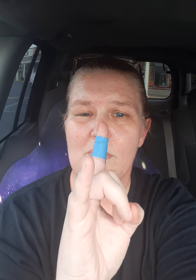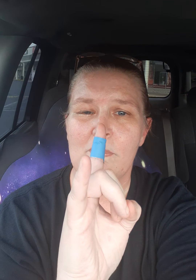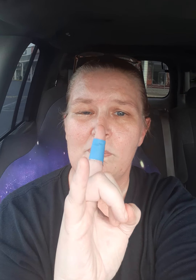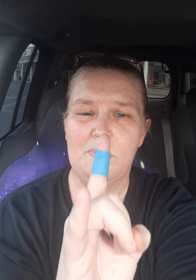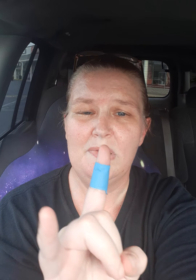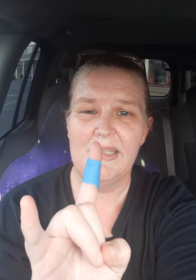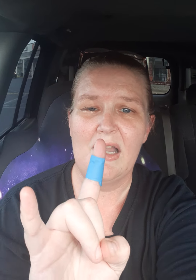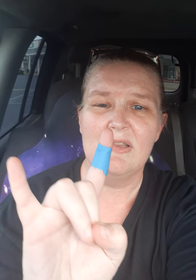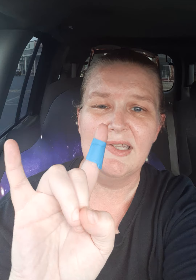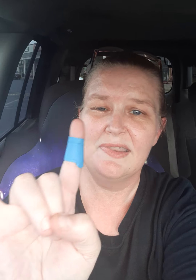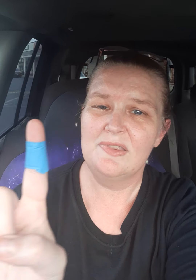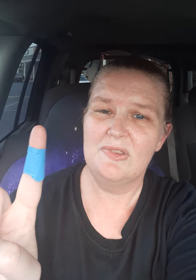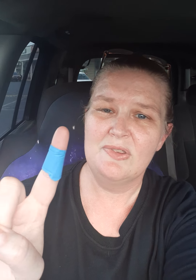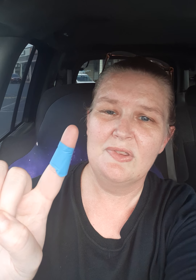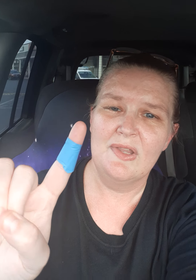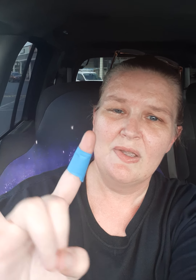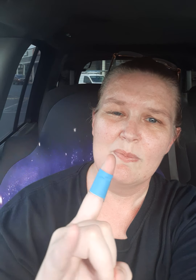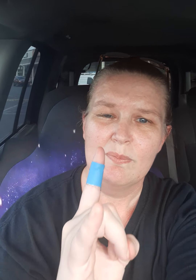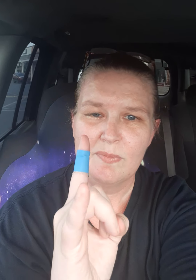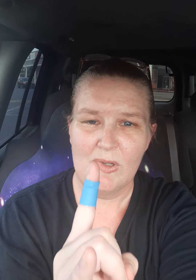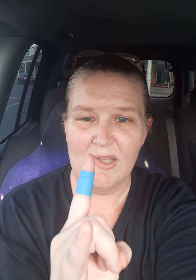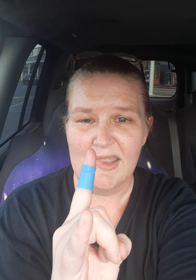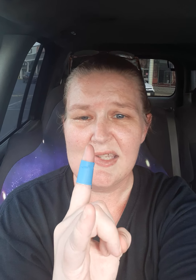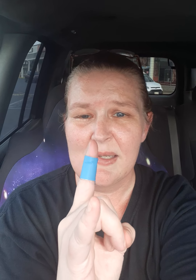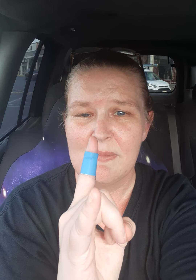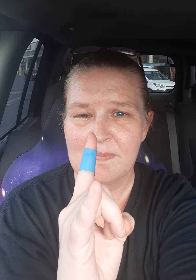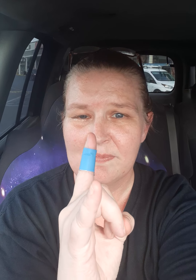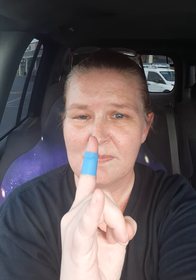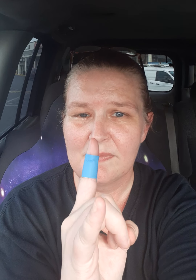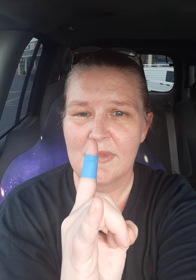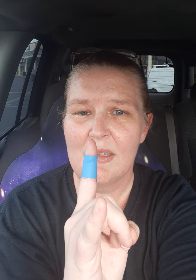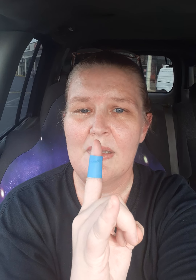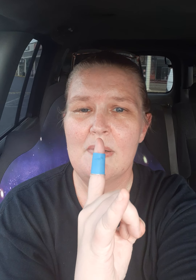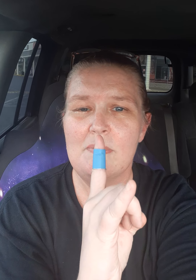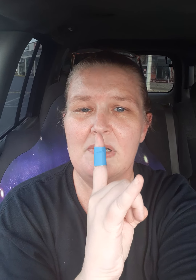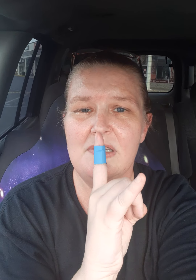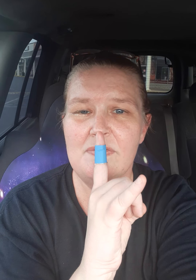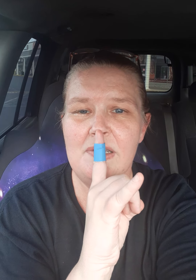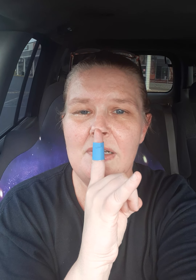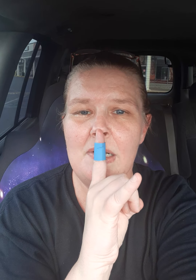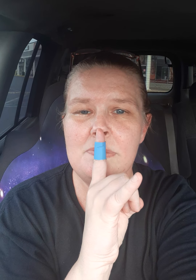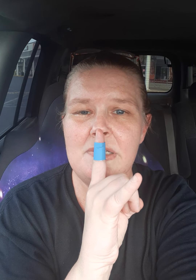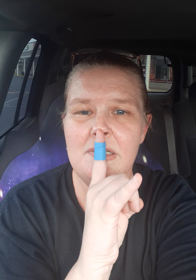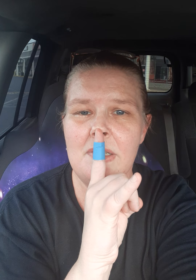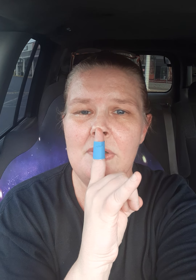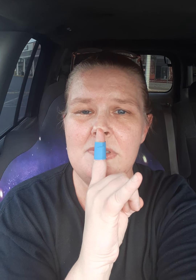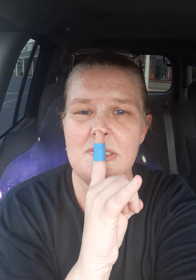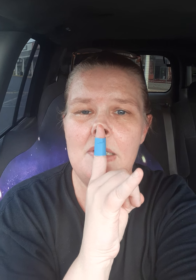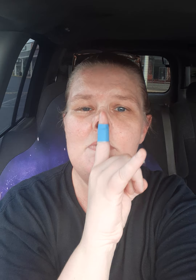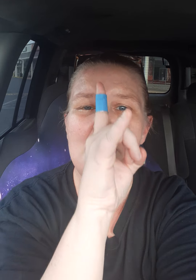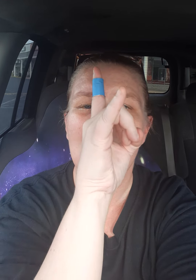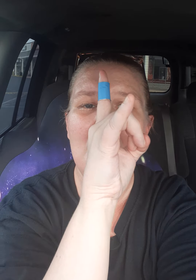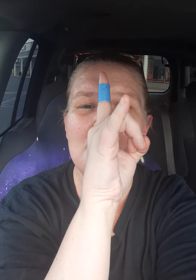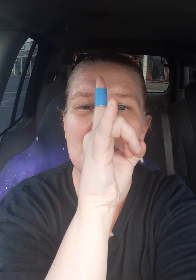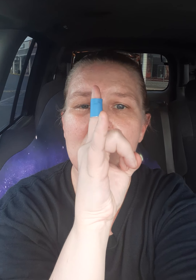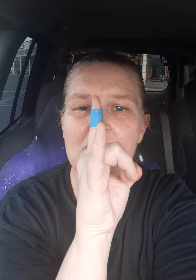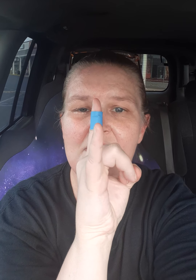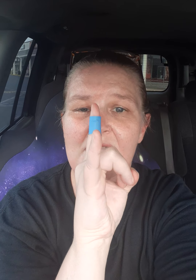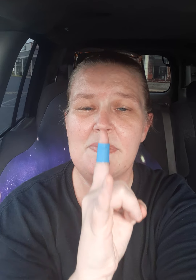Pull it out like, go like this. Put your finger up to your nose and move up. Keeping